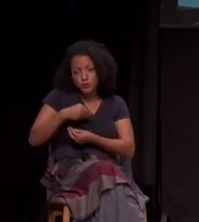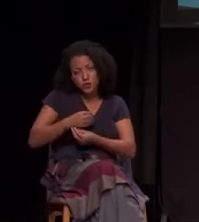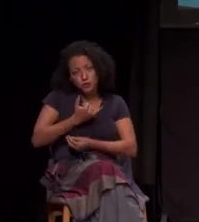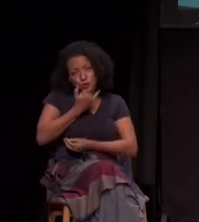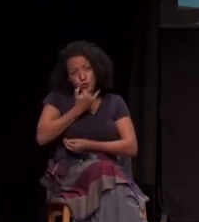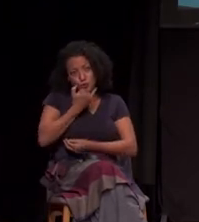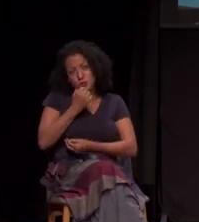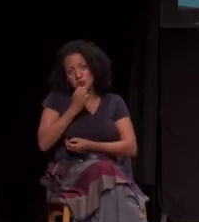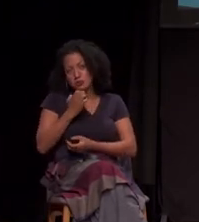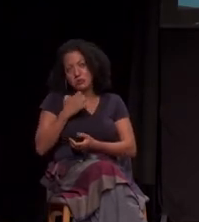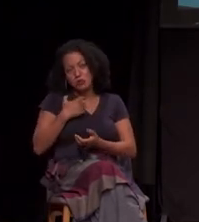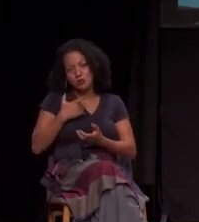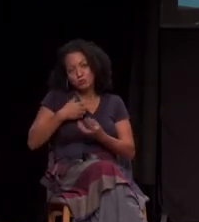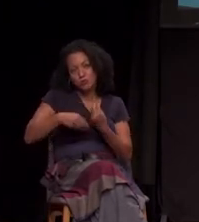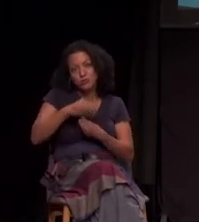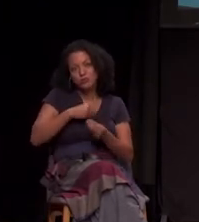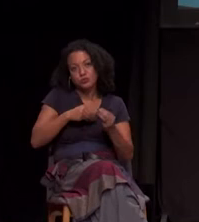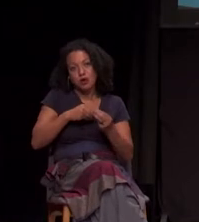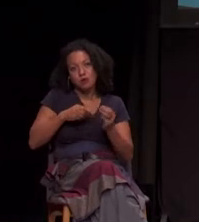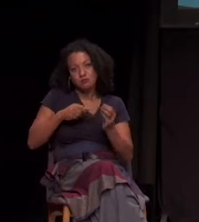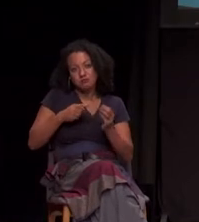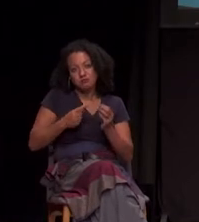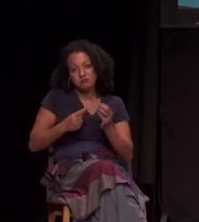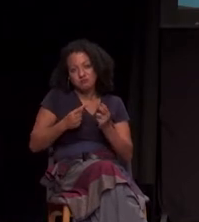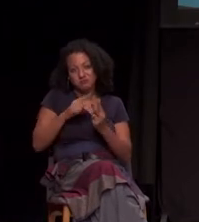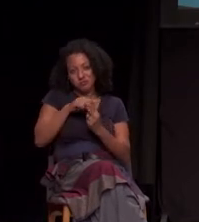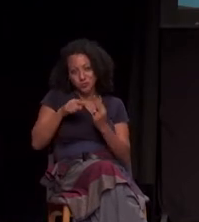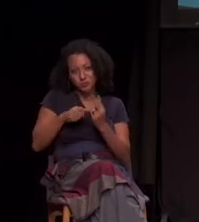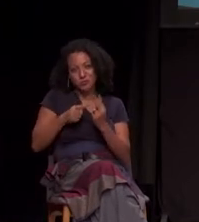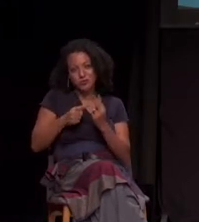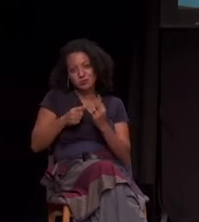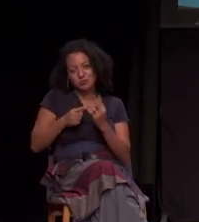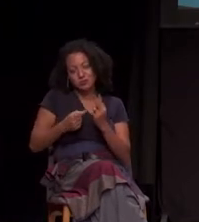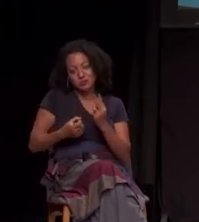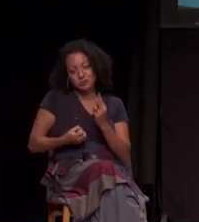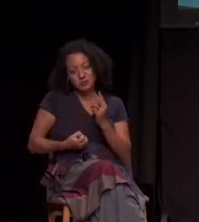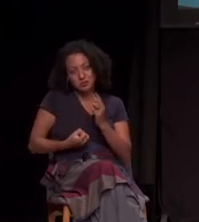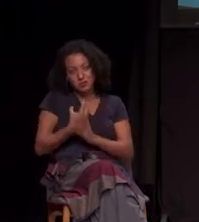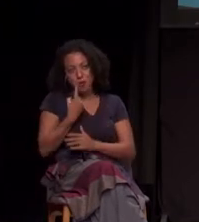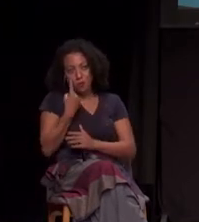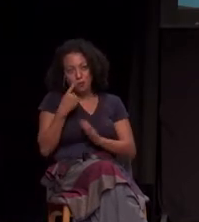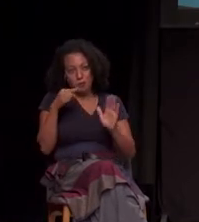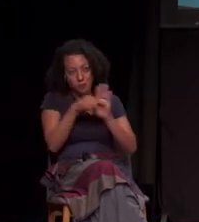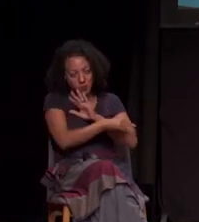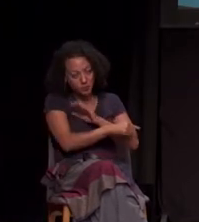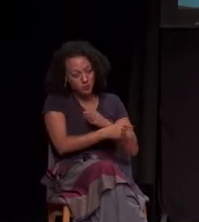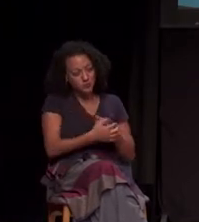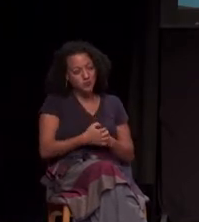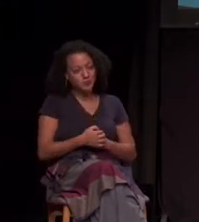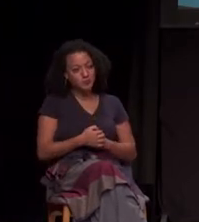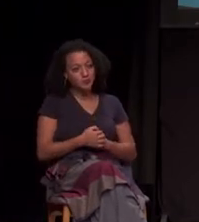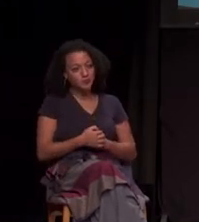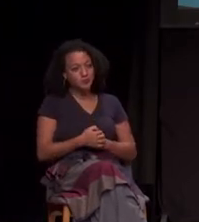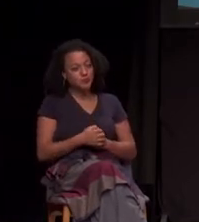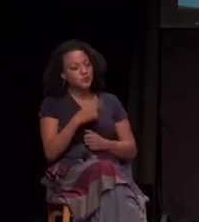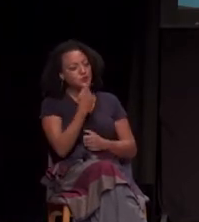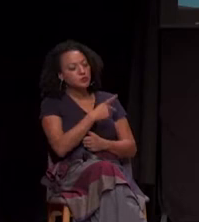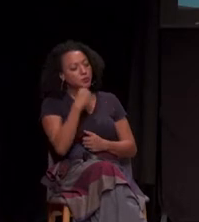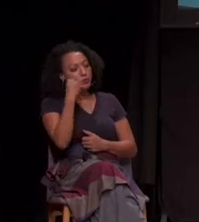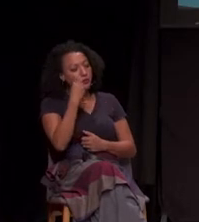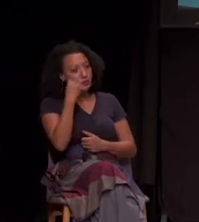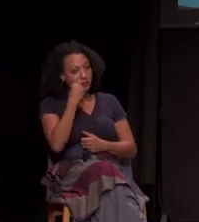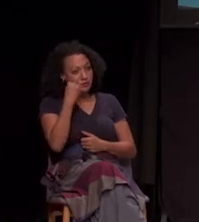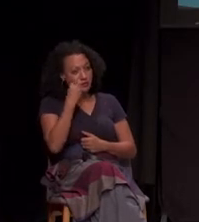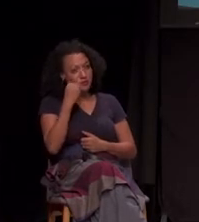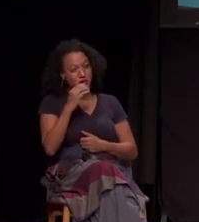ficou faltando. Então, vou começar pelo Tumelo Moussaka. Em sua experiência na Carolina do